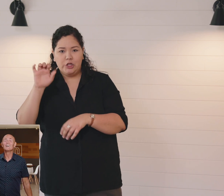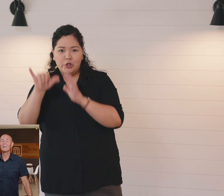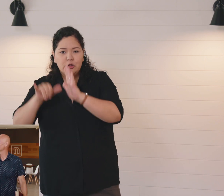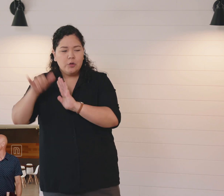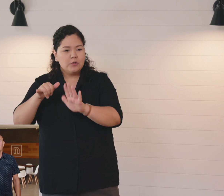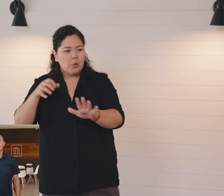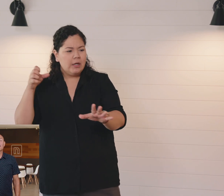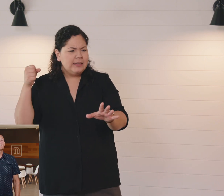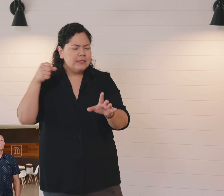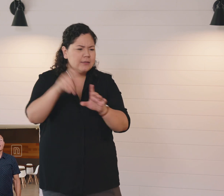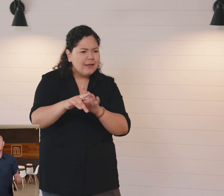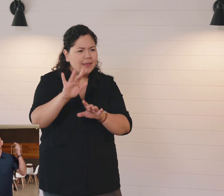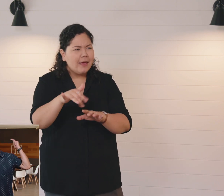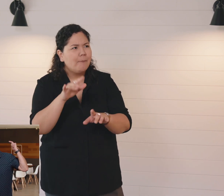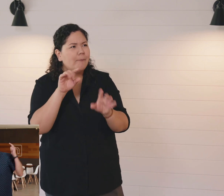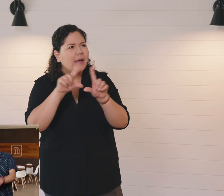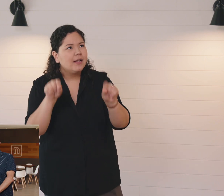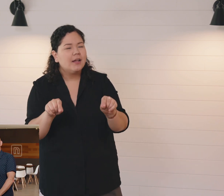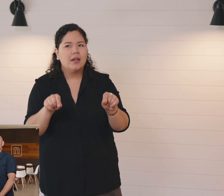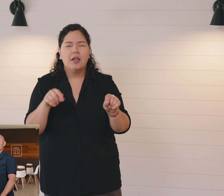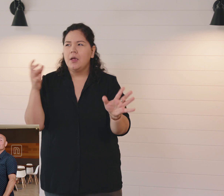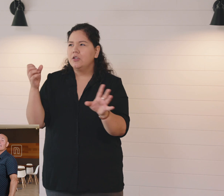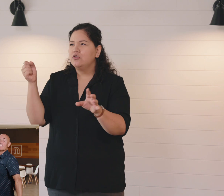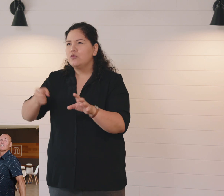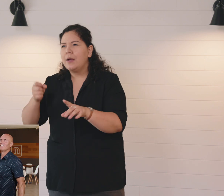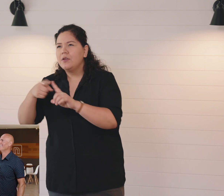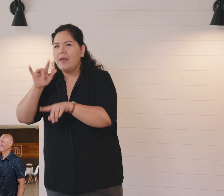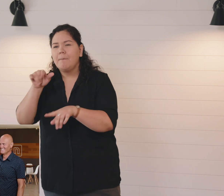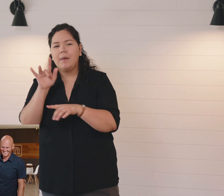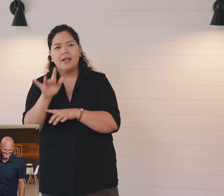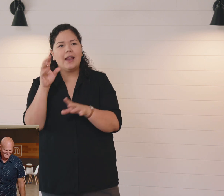button and... All right. So make sure you subscribe to that button and...